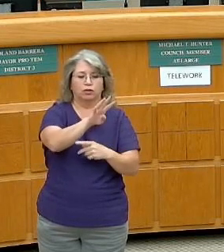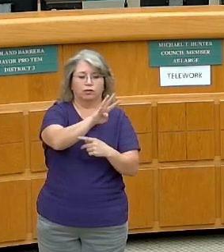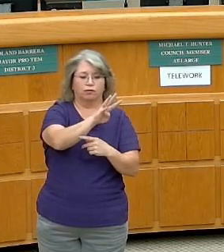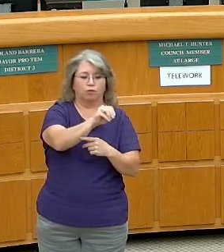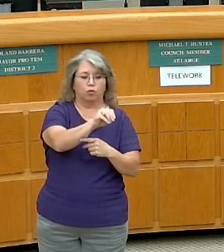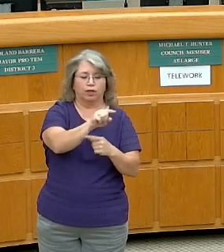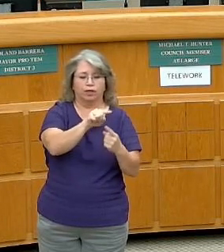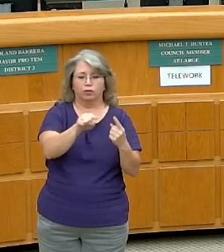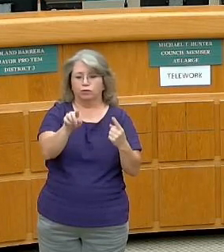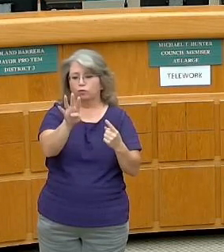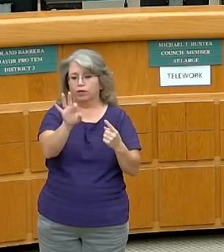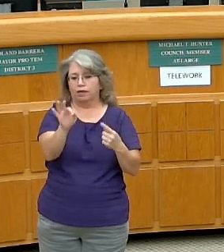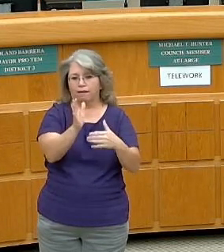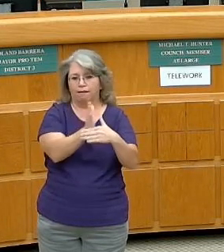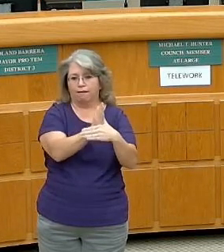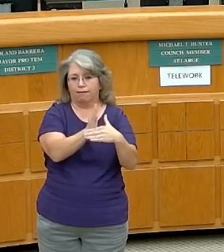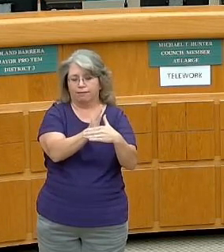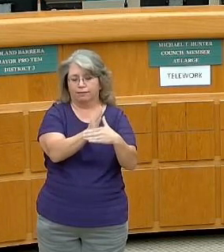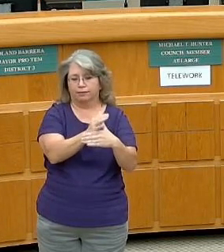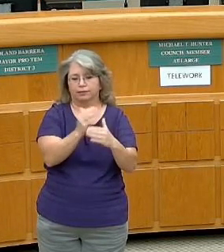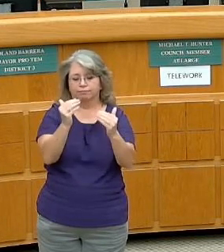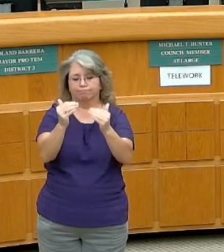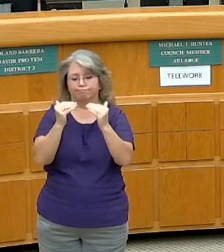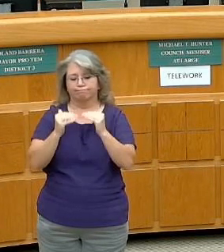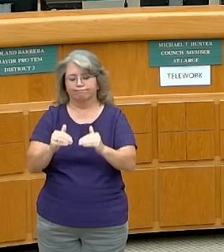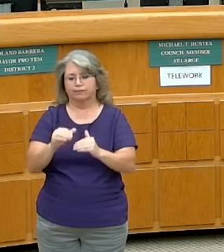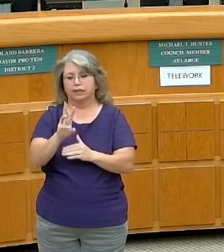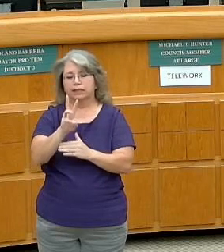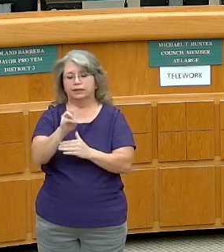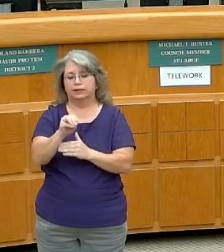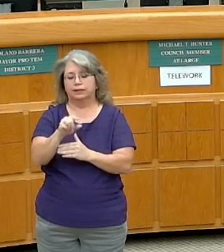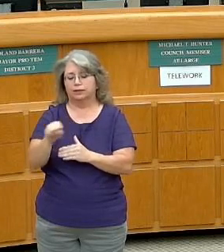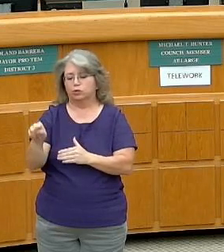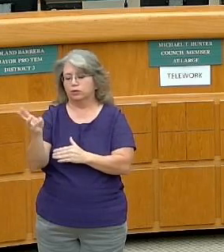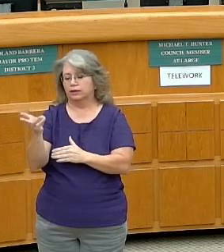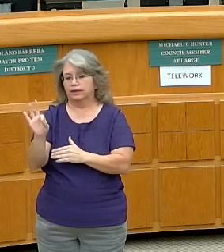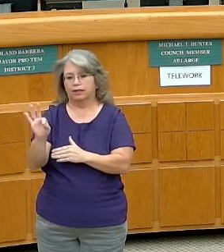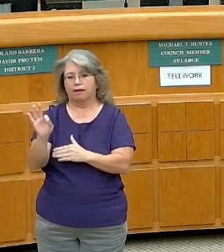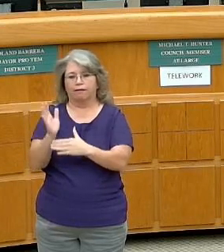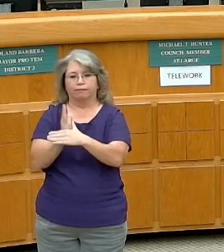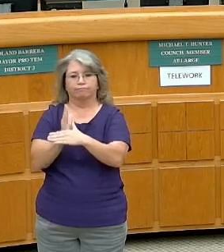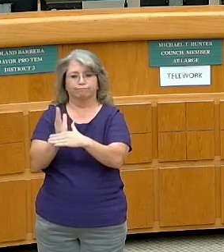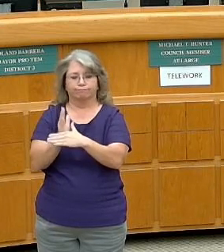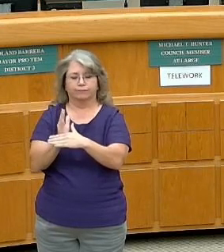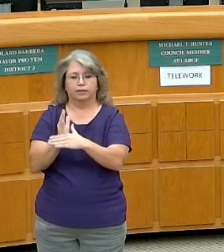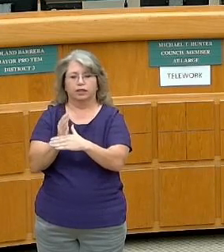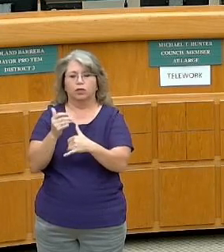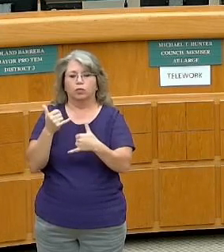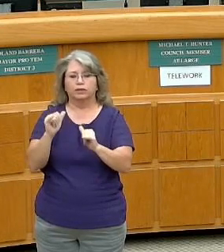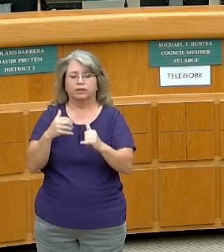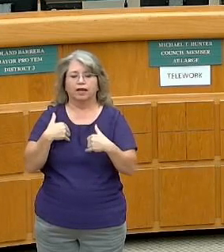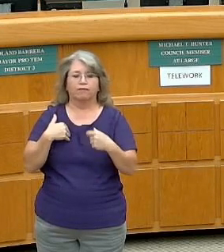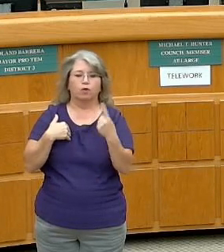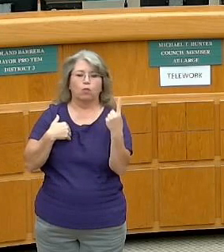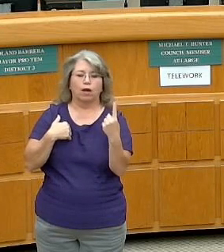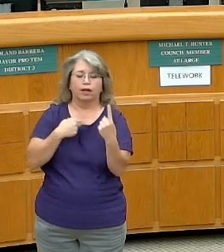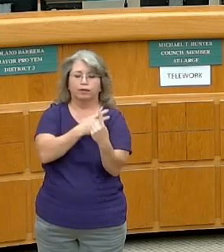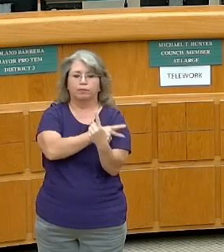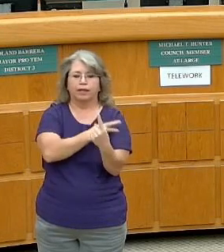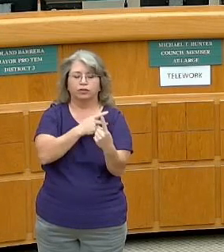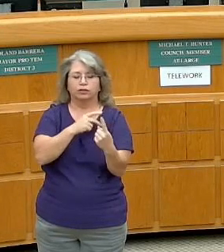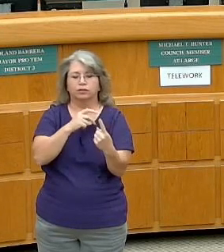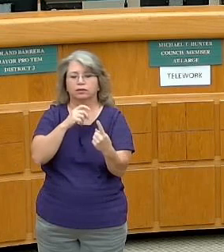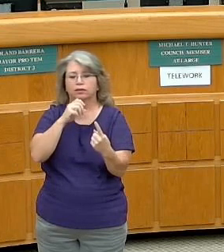49 year age bracket, followed by 60 to 69 years old. We still have that one patient that's in that 80